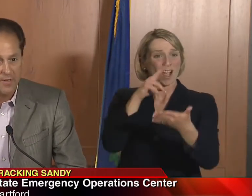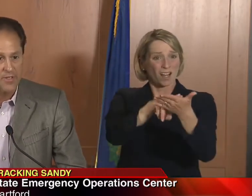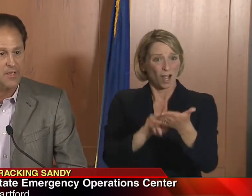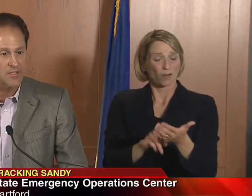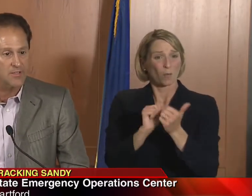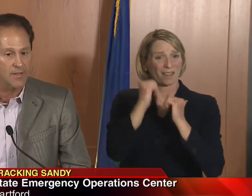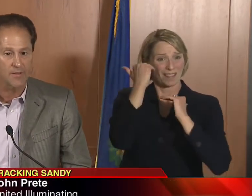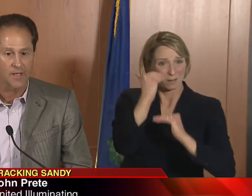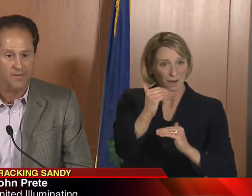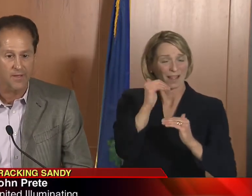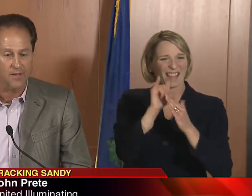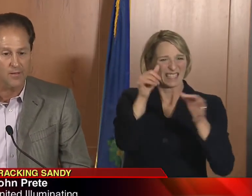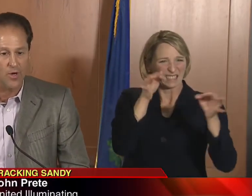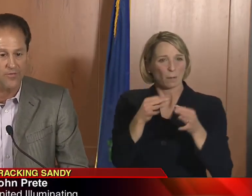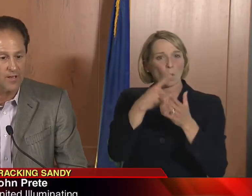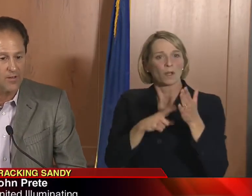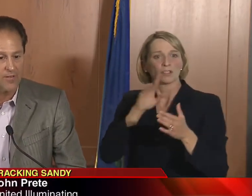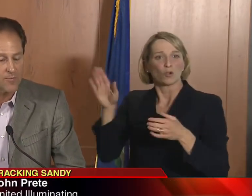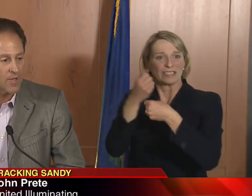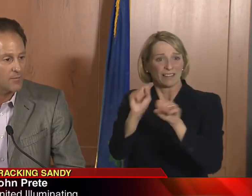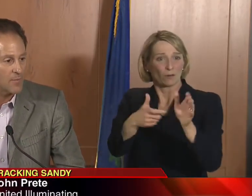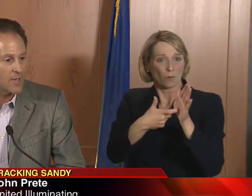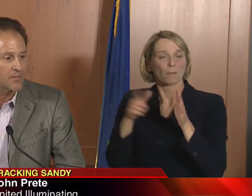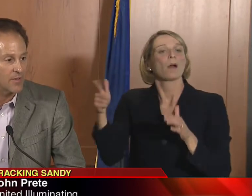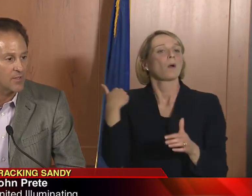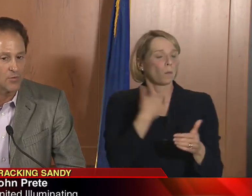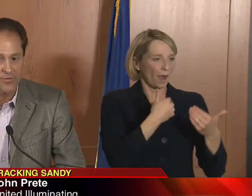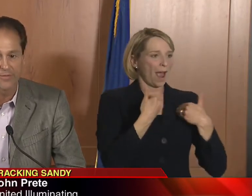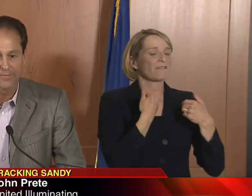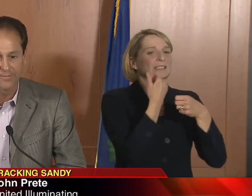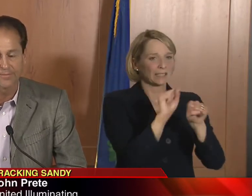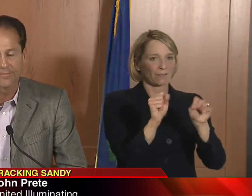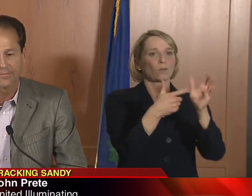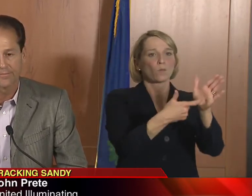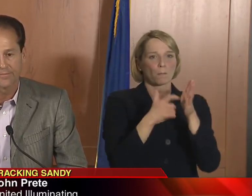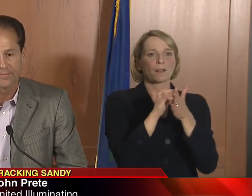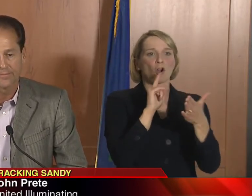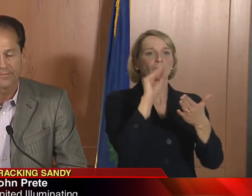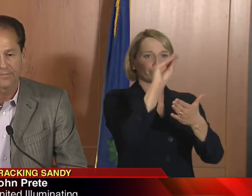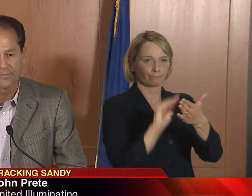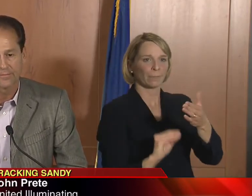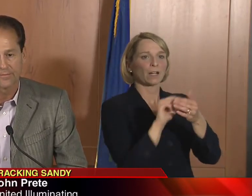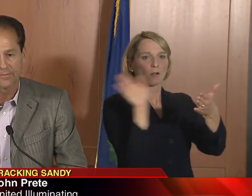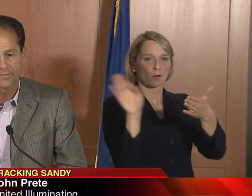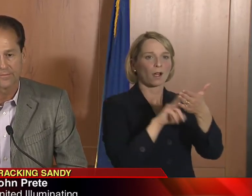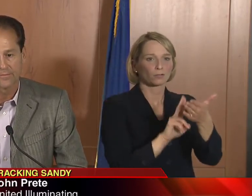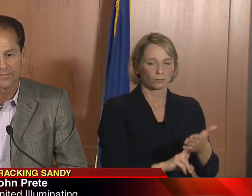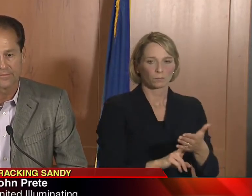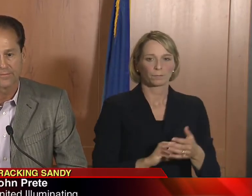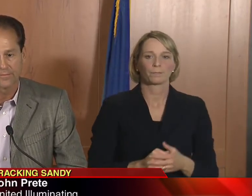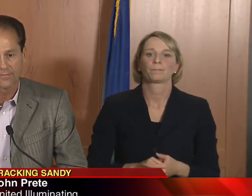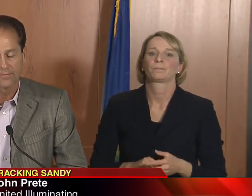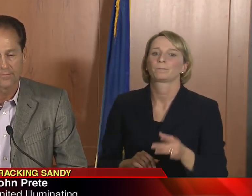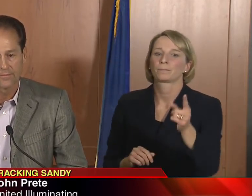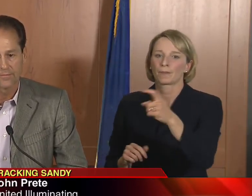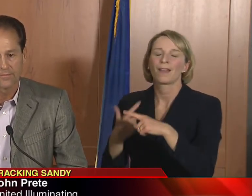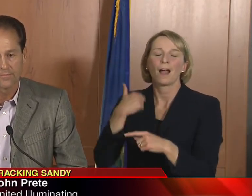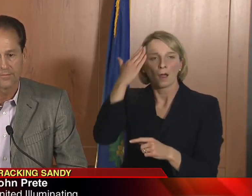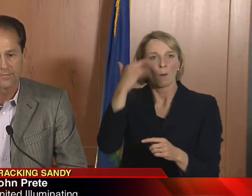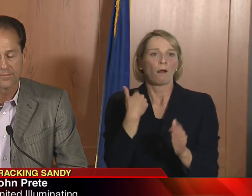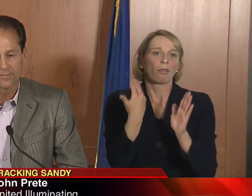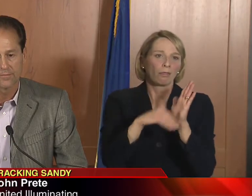safety limitations that quite frankly, are governed by many safety rules. And can you just to be, I know this will be